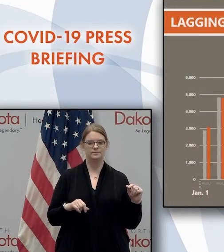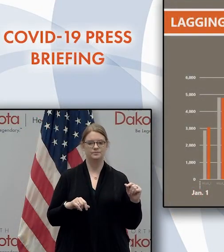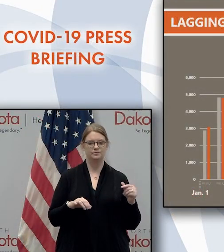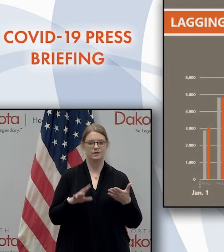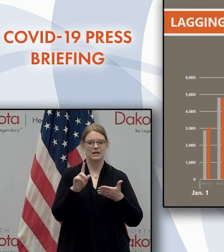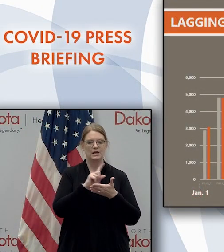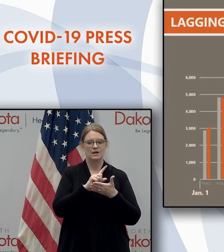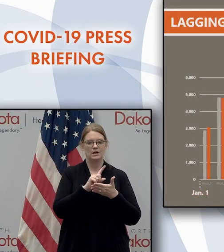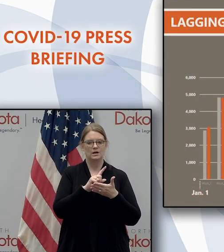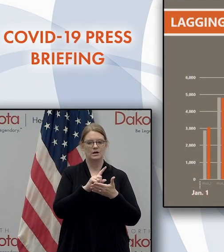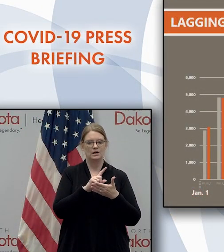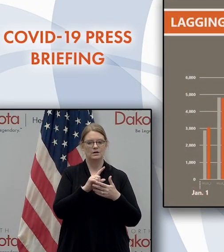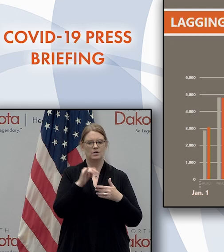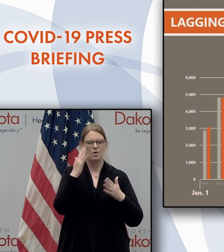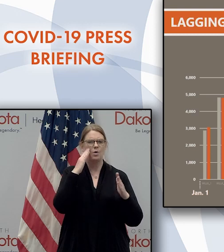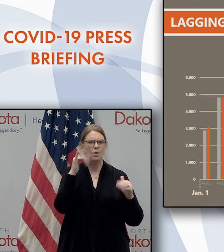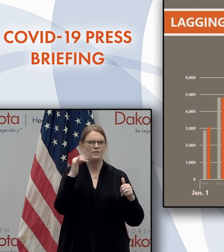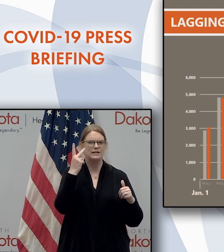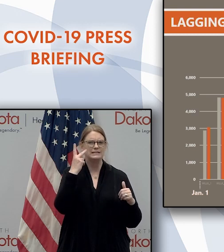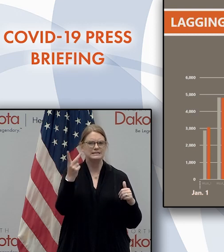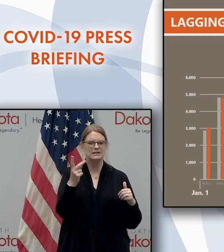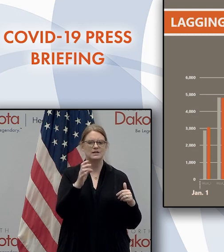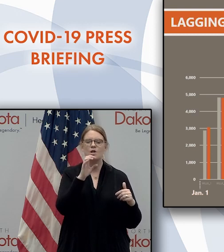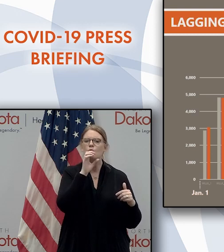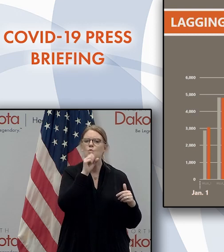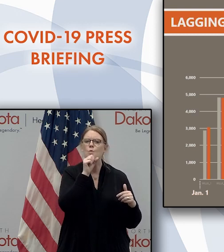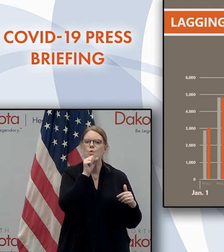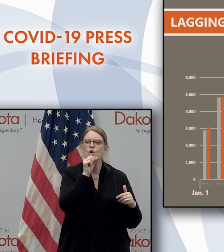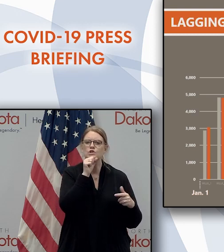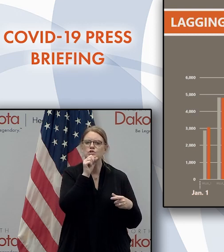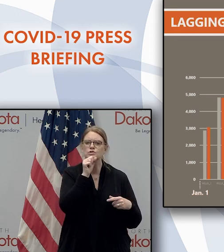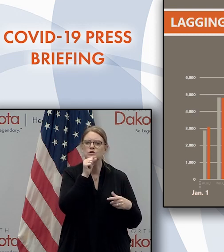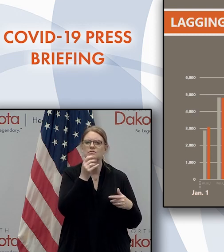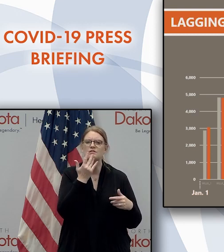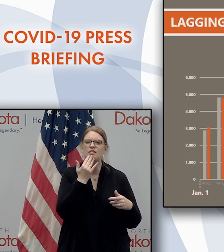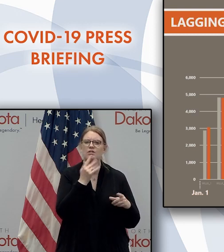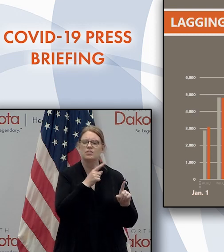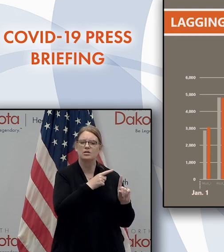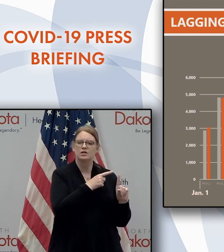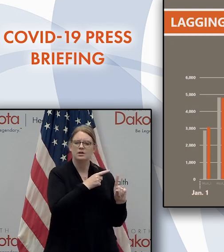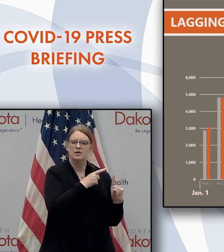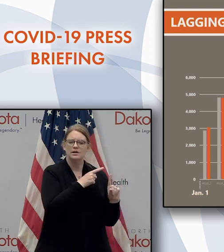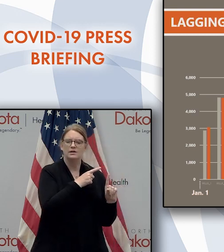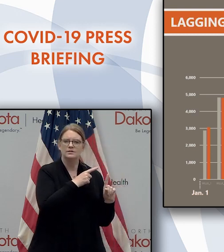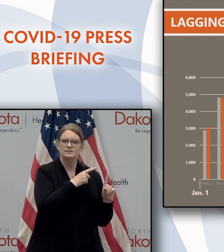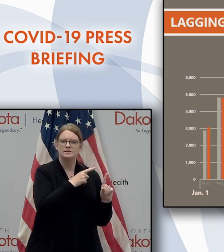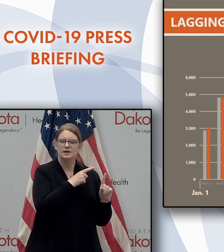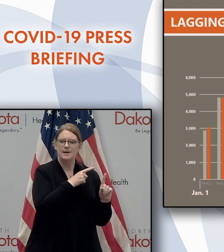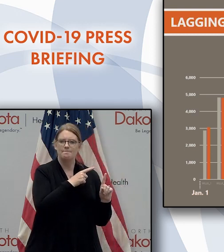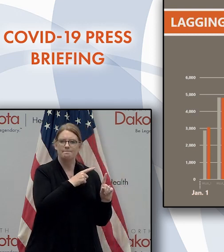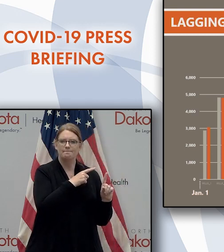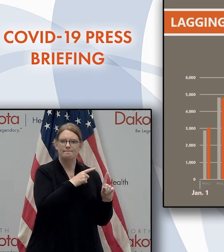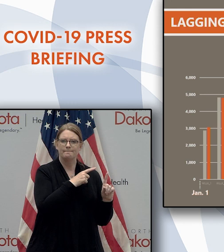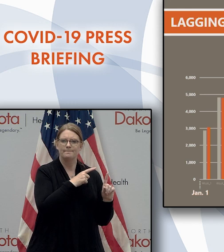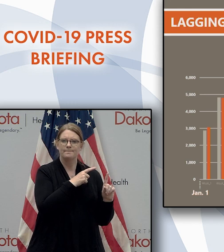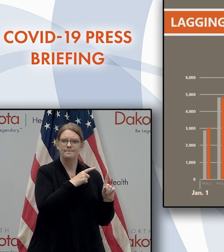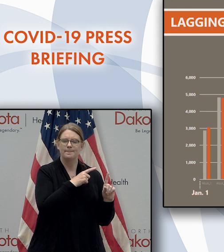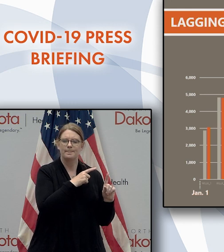weekly doses. Hopefully you can see this on the slide. The orange is actually the